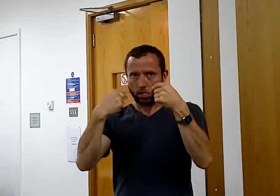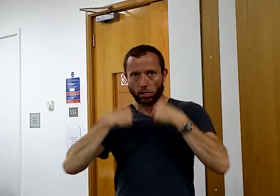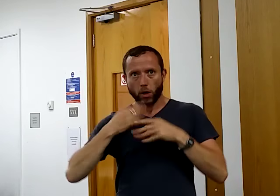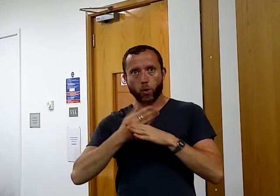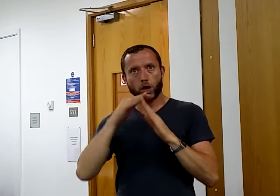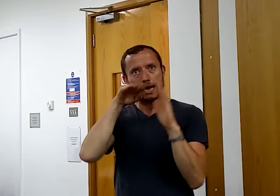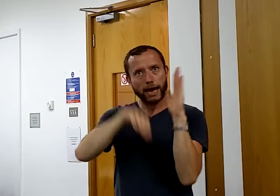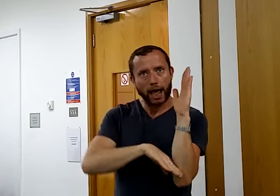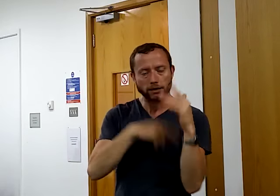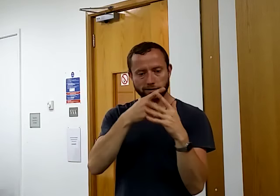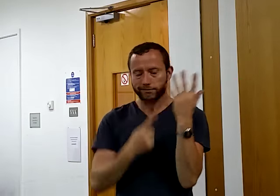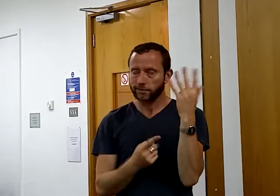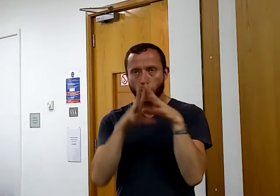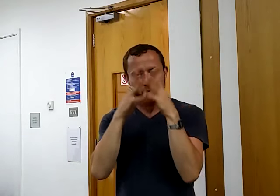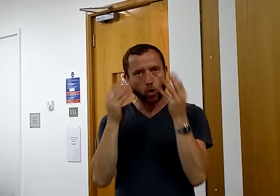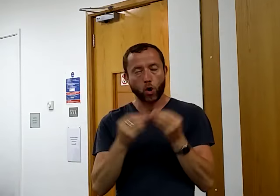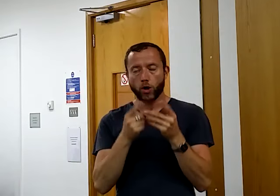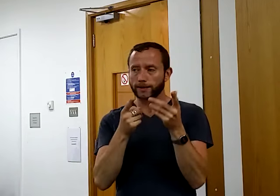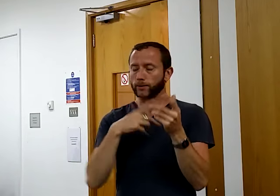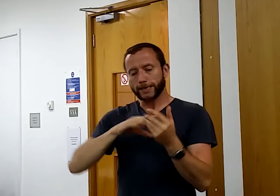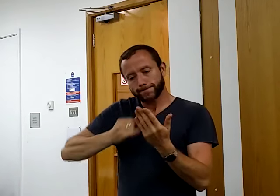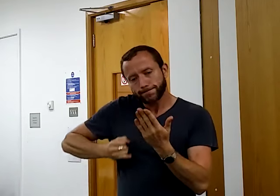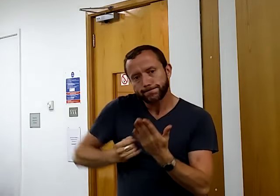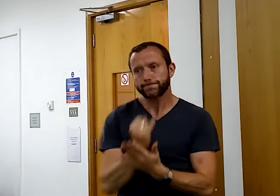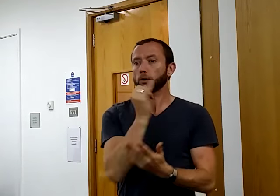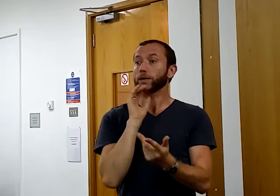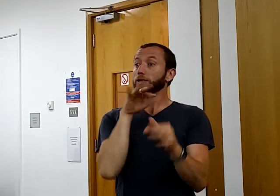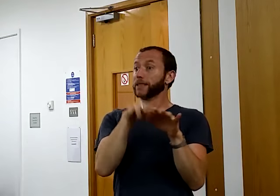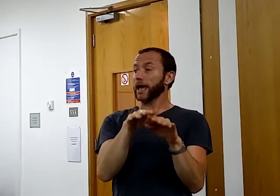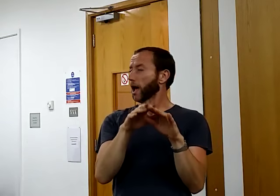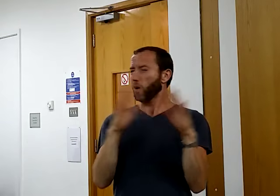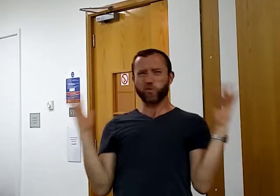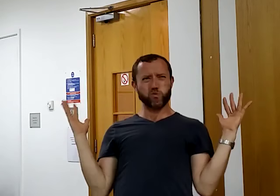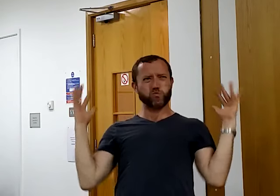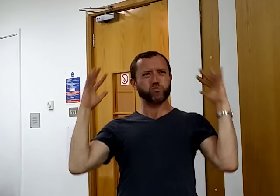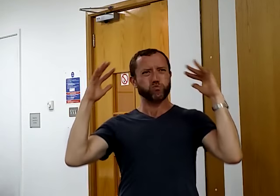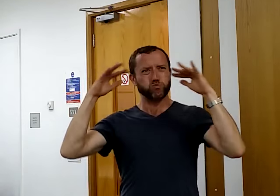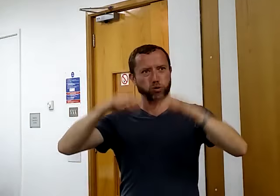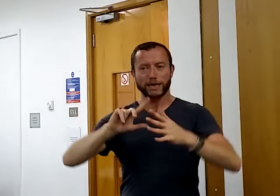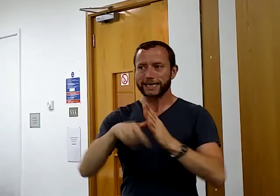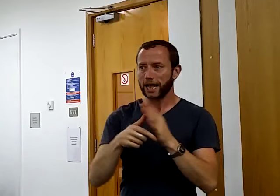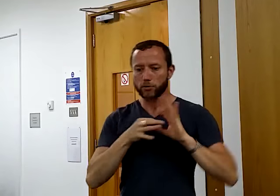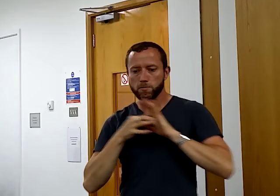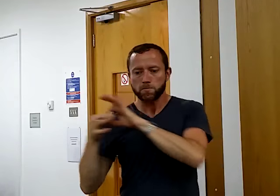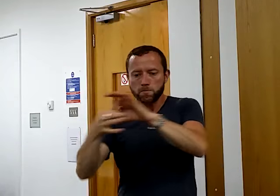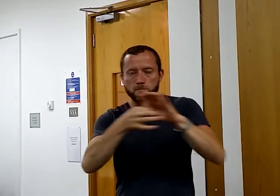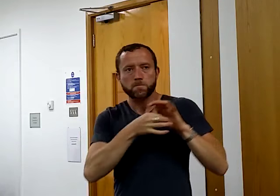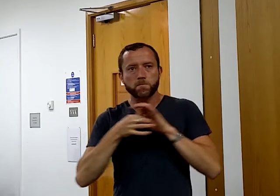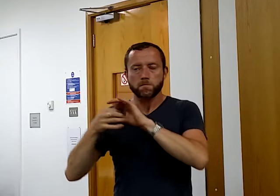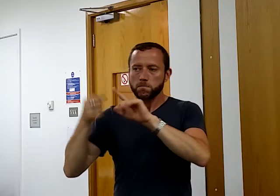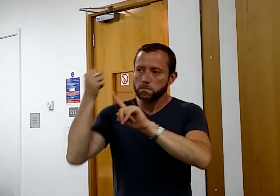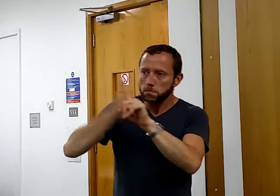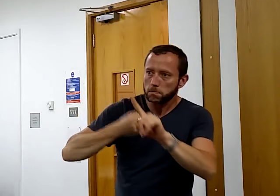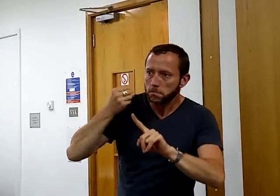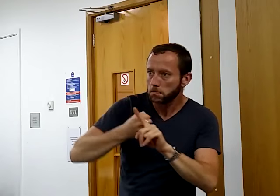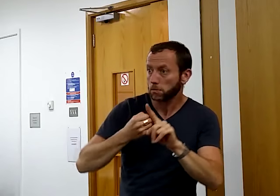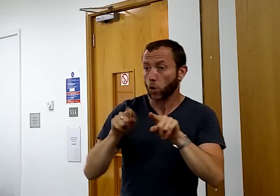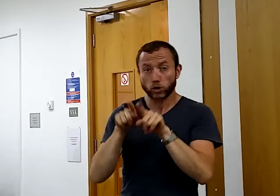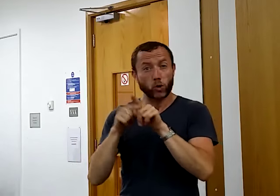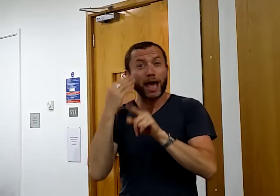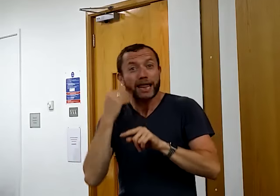on working class people as a whole, and we need to be there in massive numbers, disabled people uniting, black